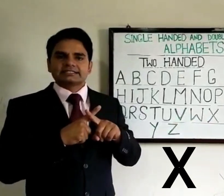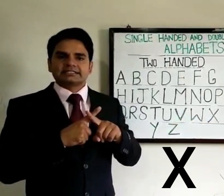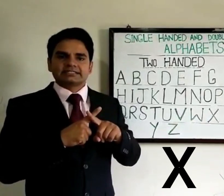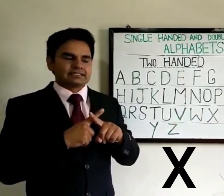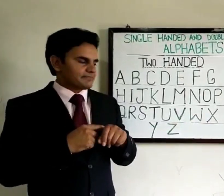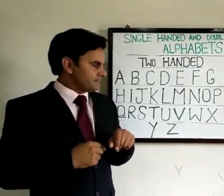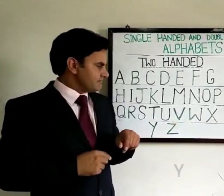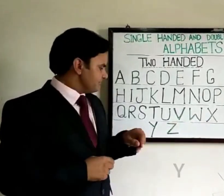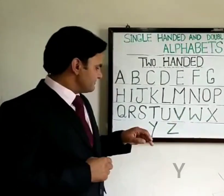Kas,